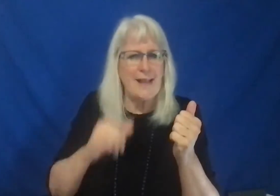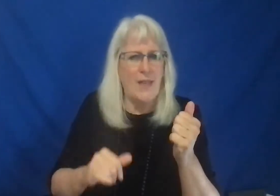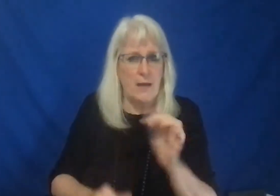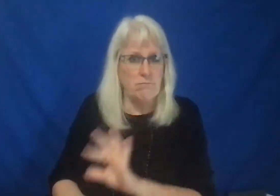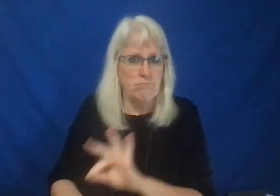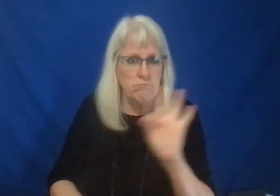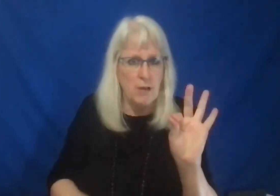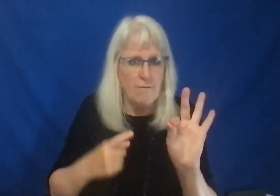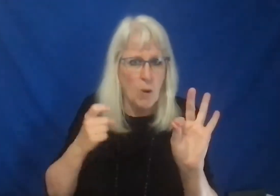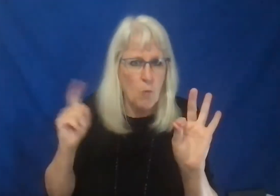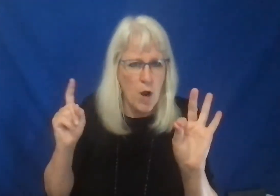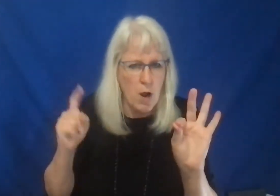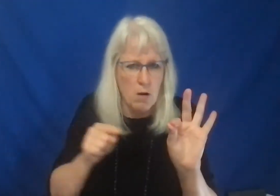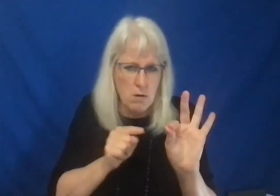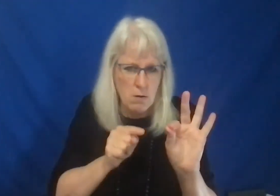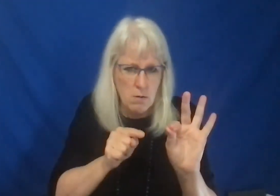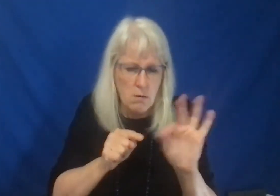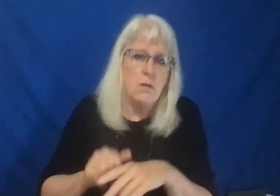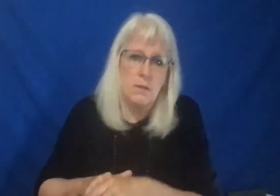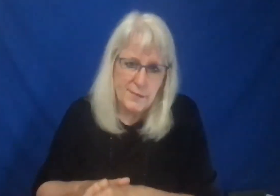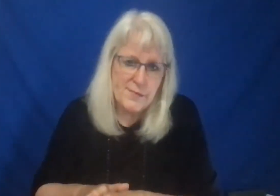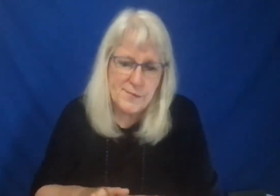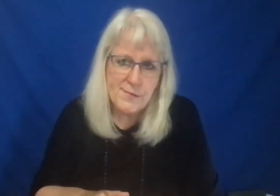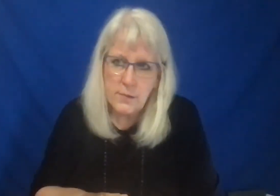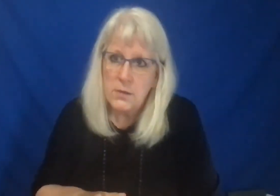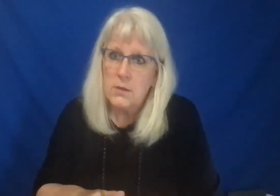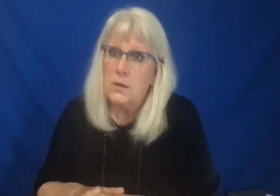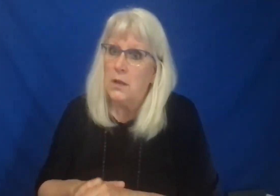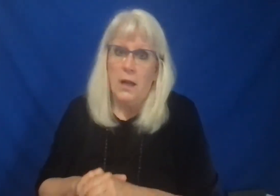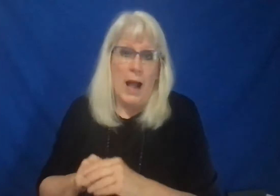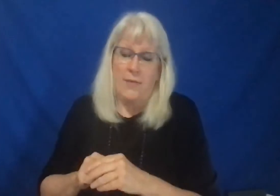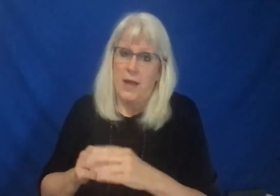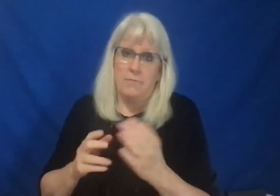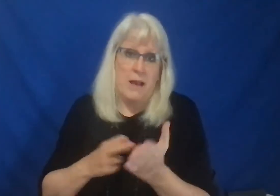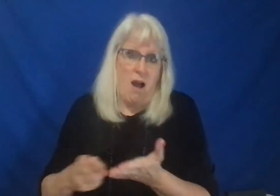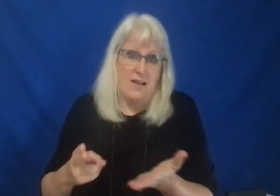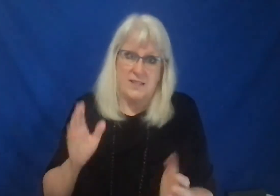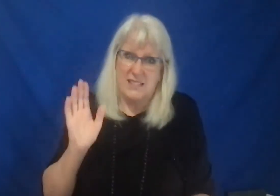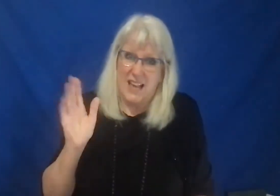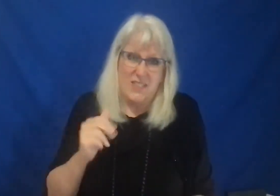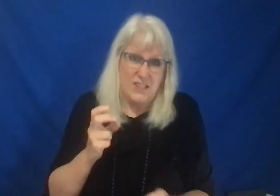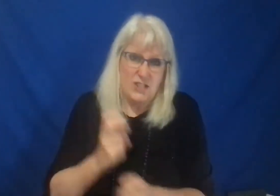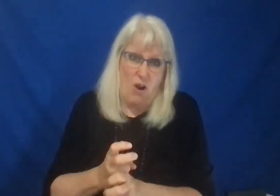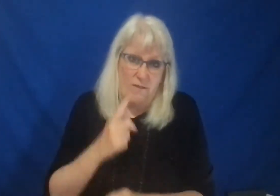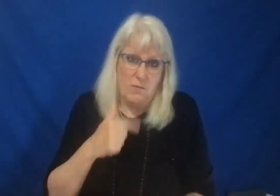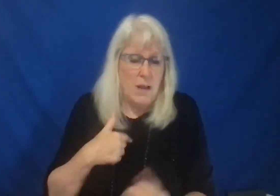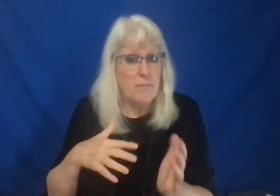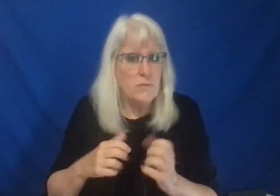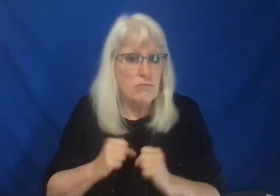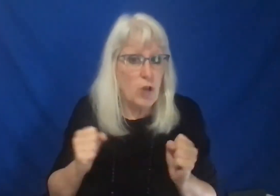and share that. And then also just get honest and vulnerable. Like, this is hard to do. And my hand does shake and my palms